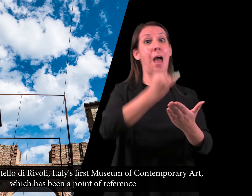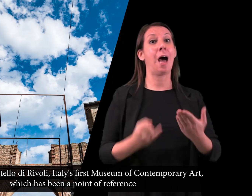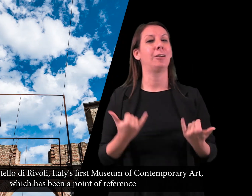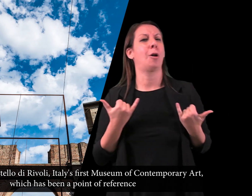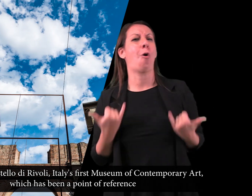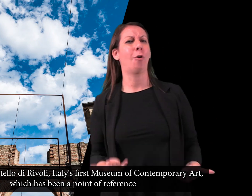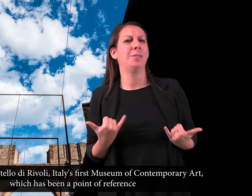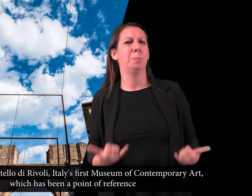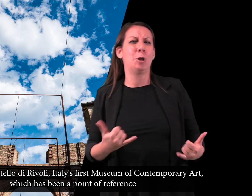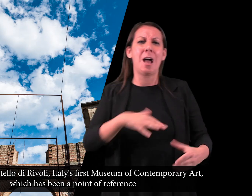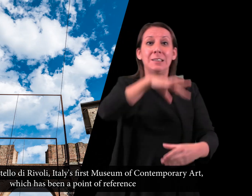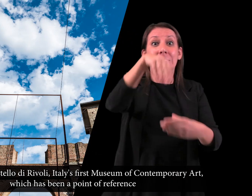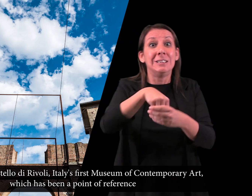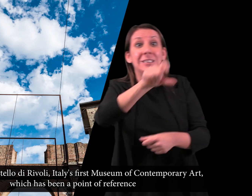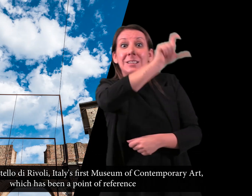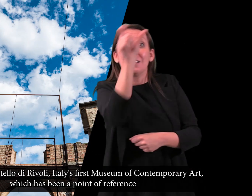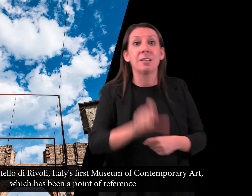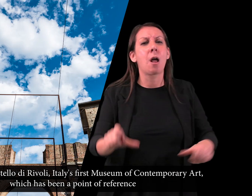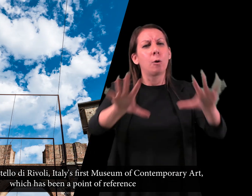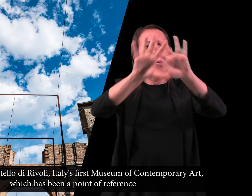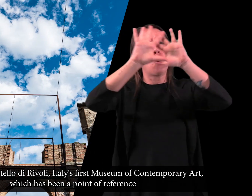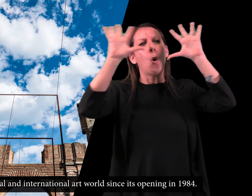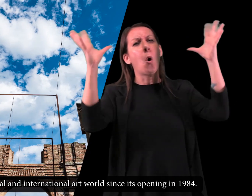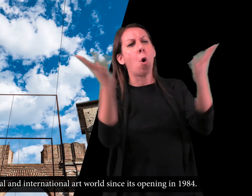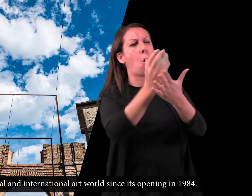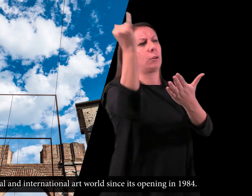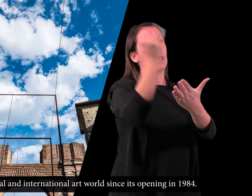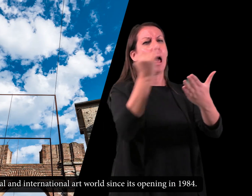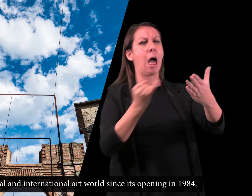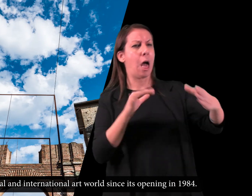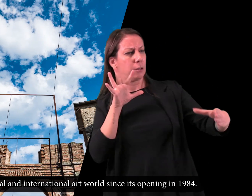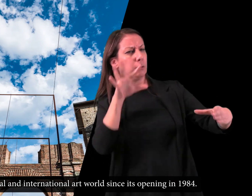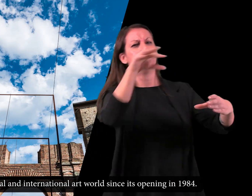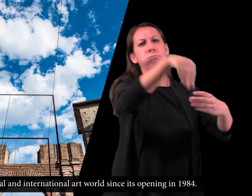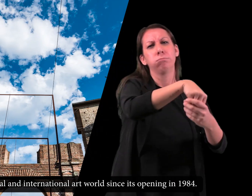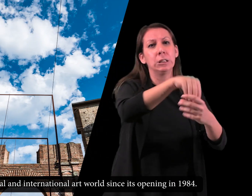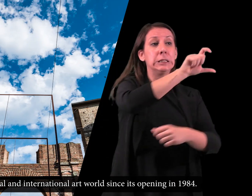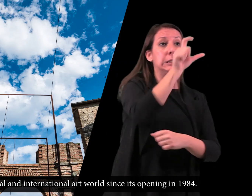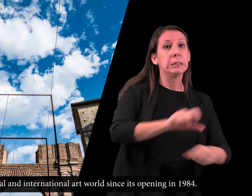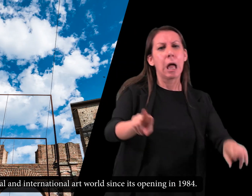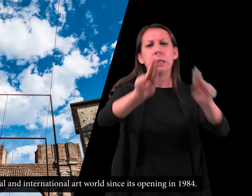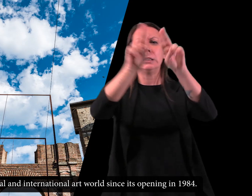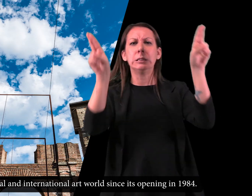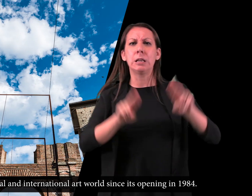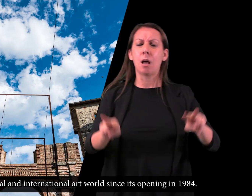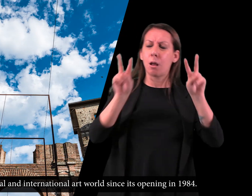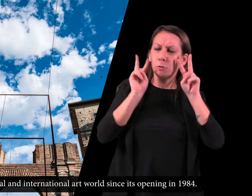the national and international art world since its opening in